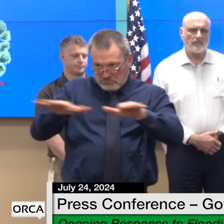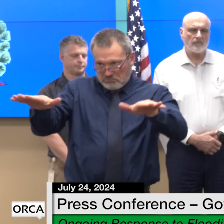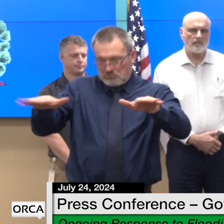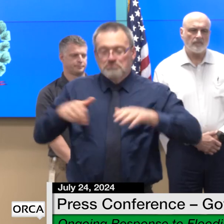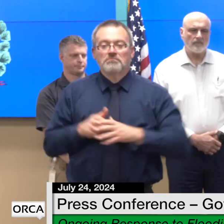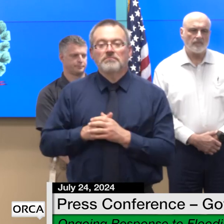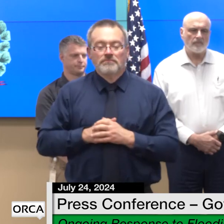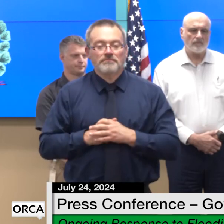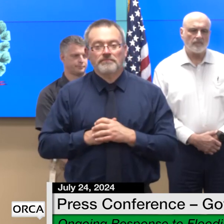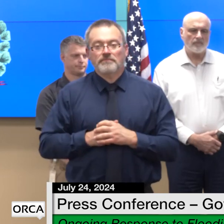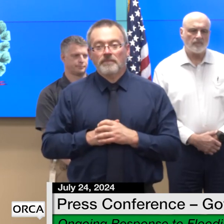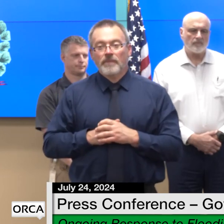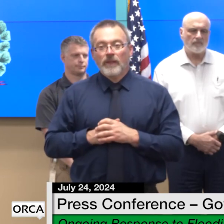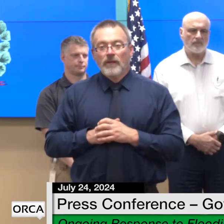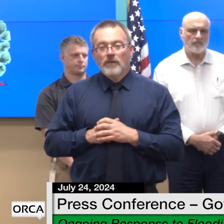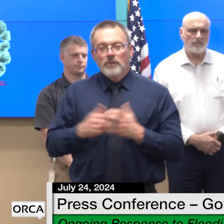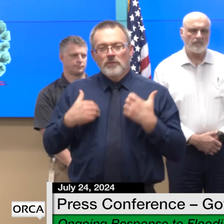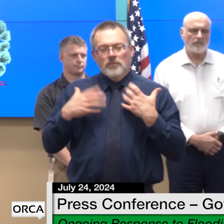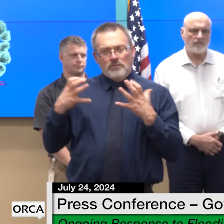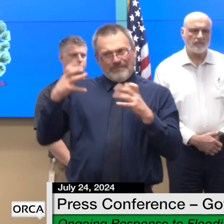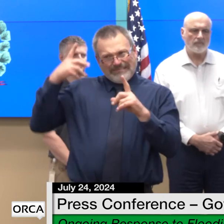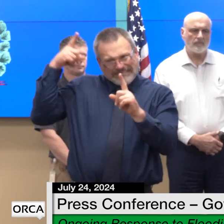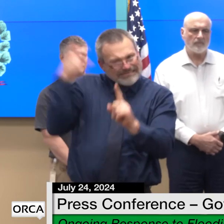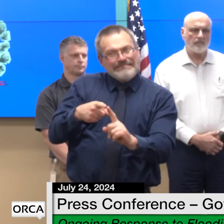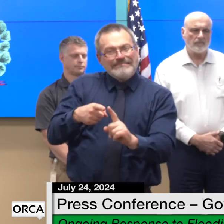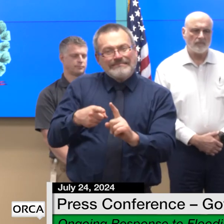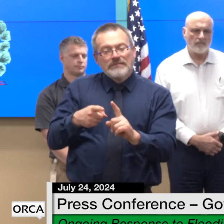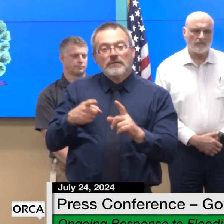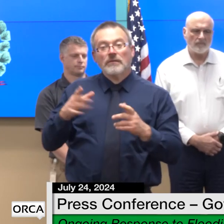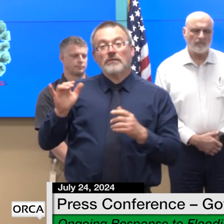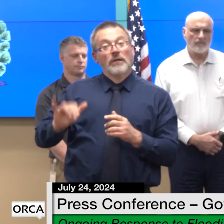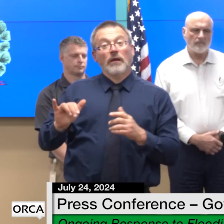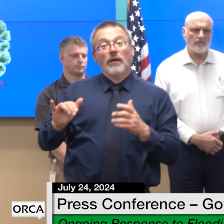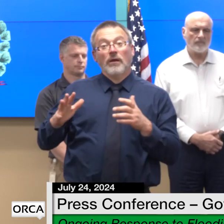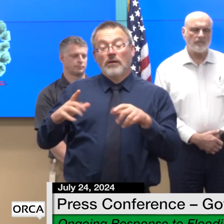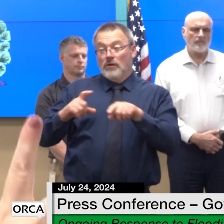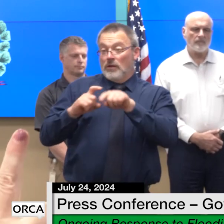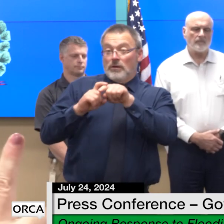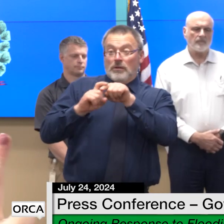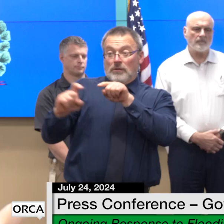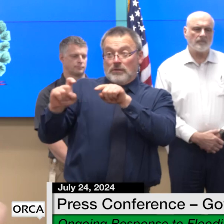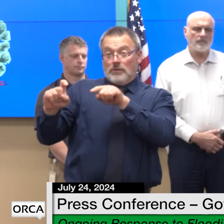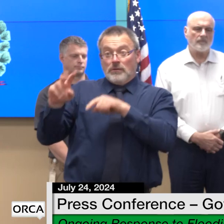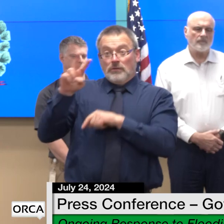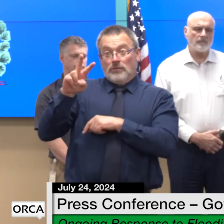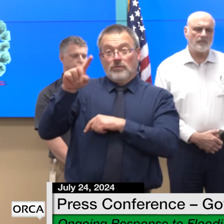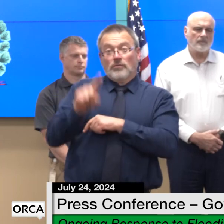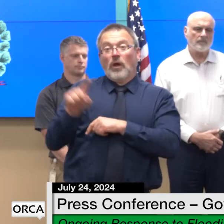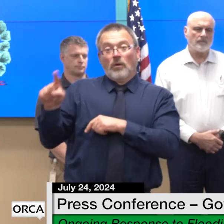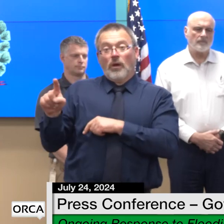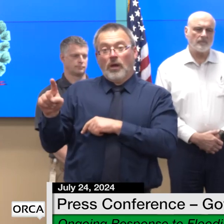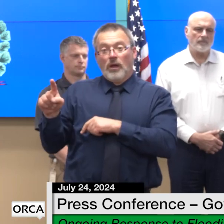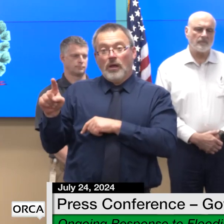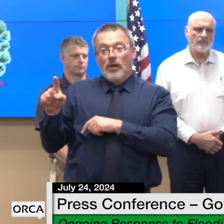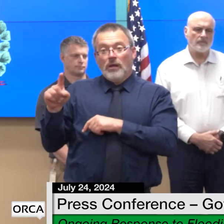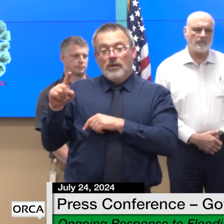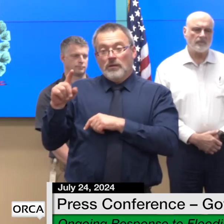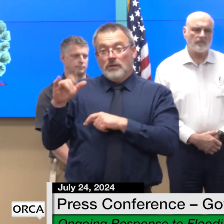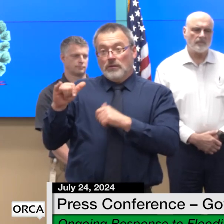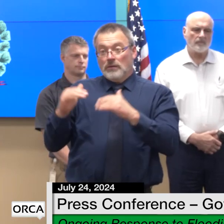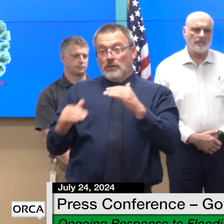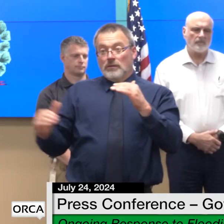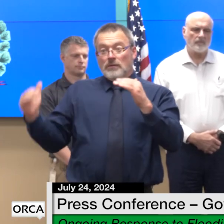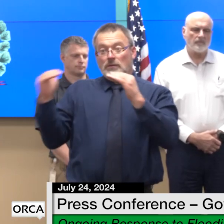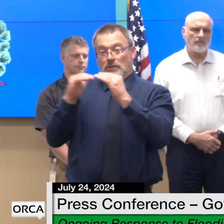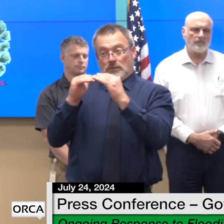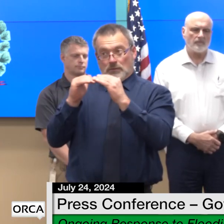I want to take a minute to emphasize that reporting to 211 is not the same as the damage reporting FEMA